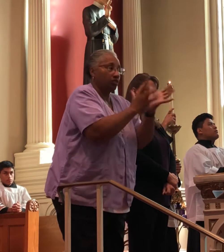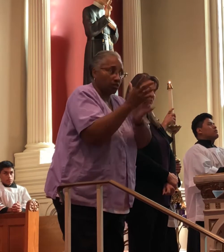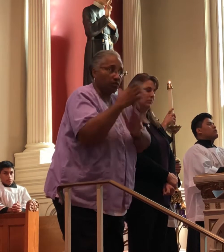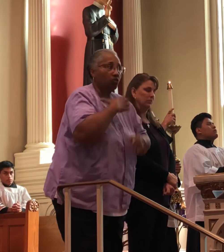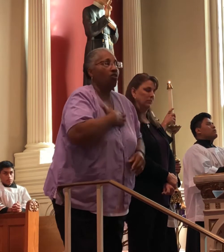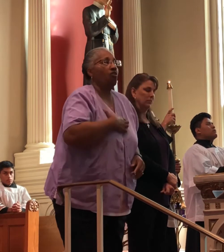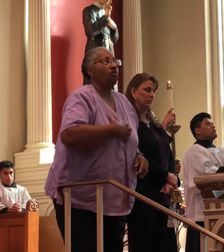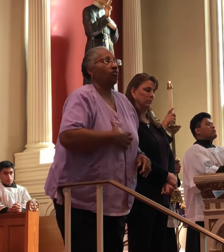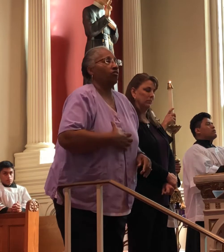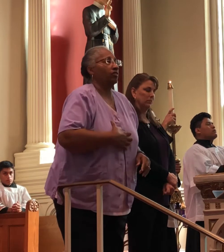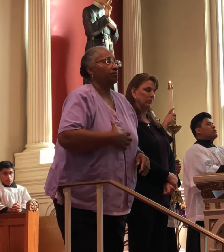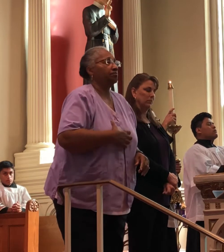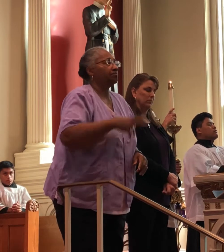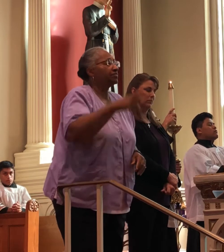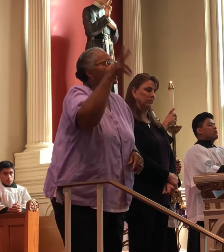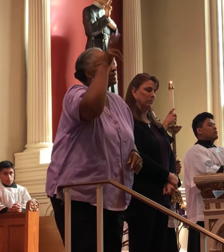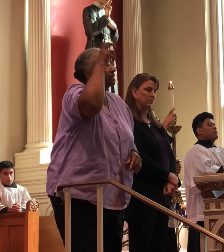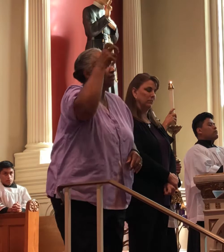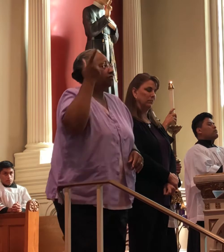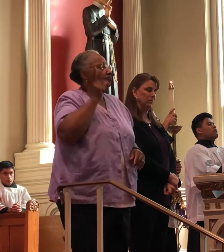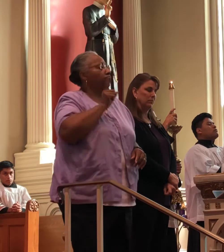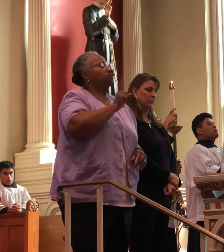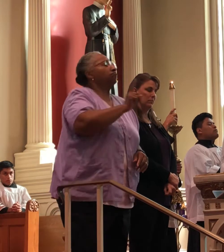The tempter approached and said to him,